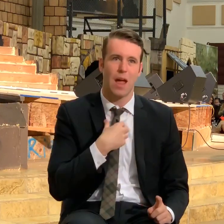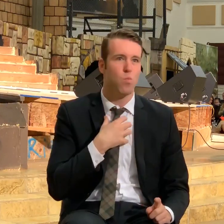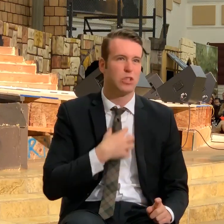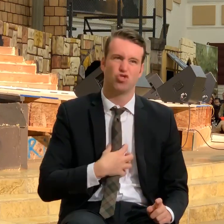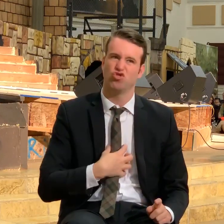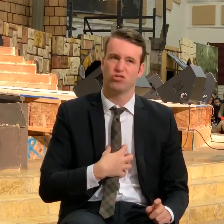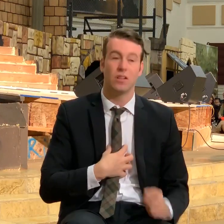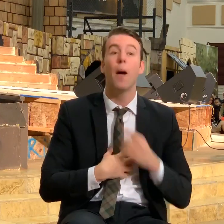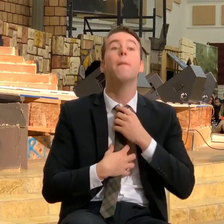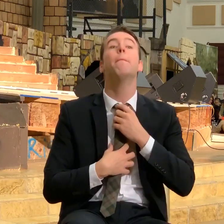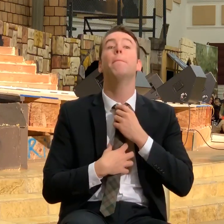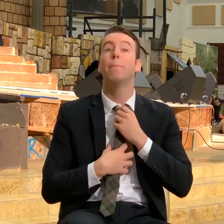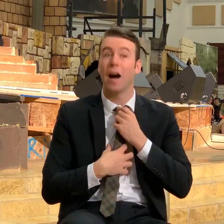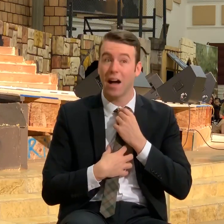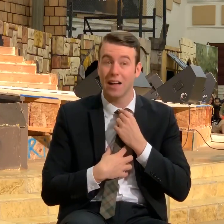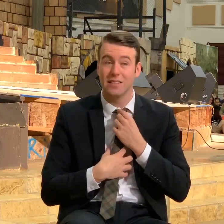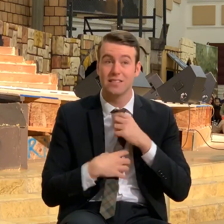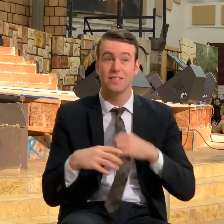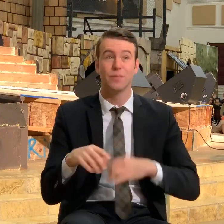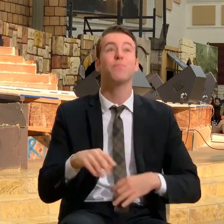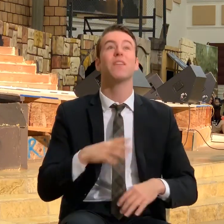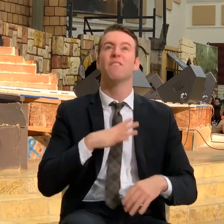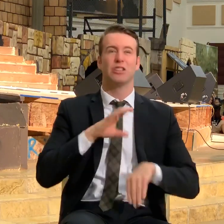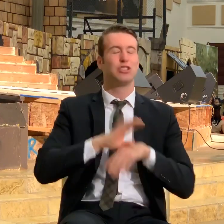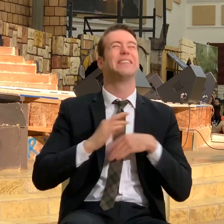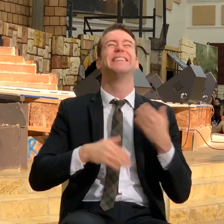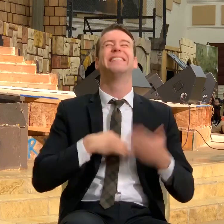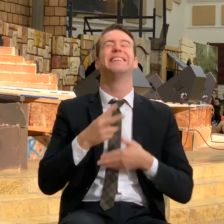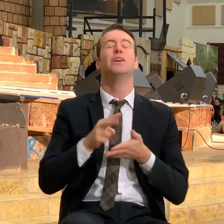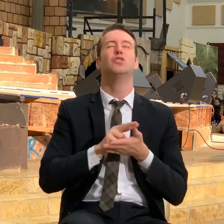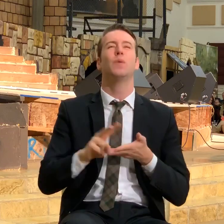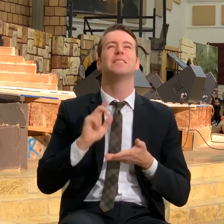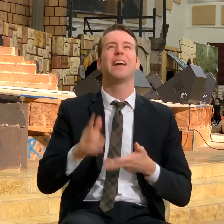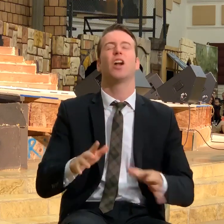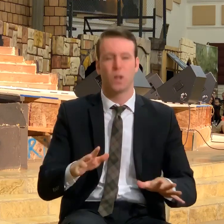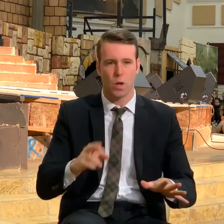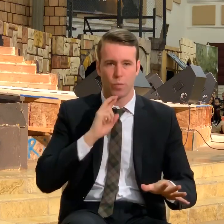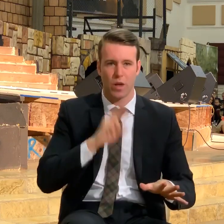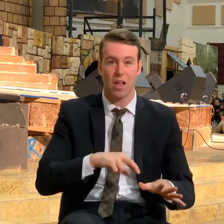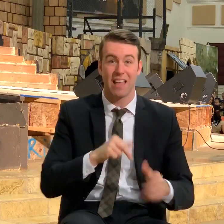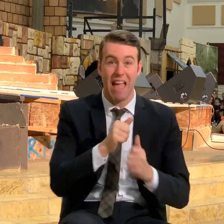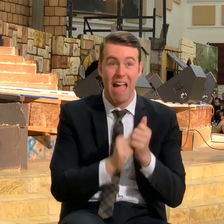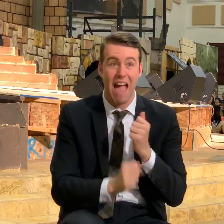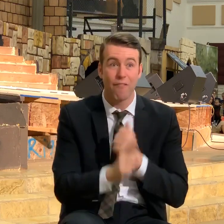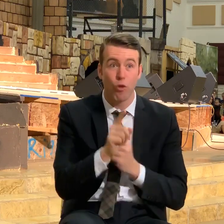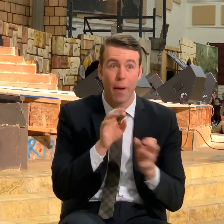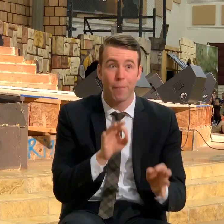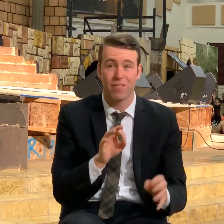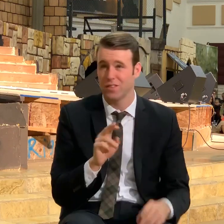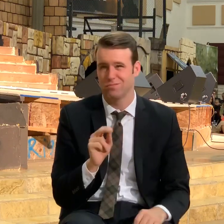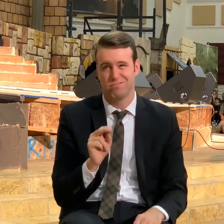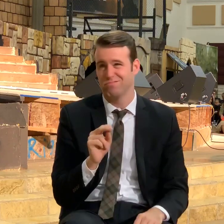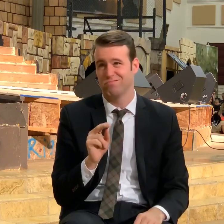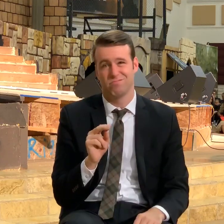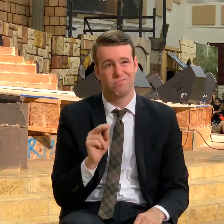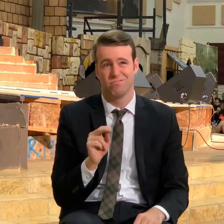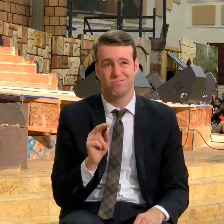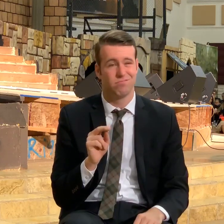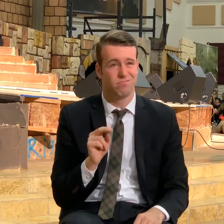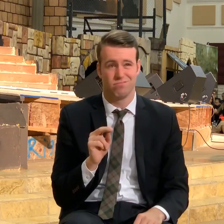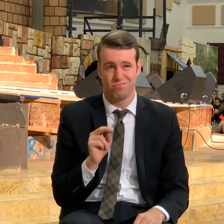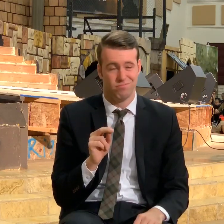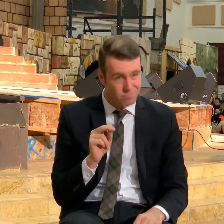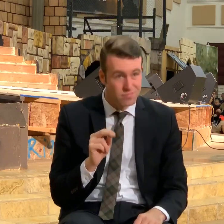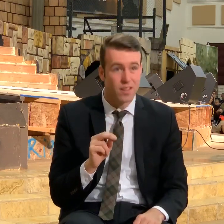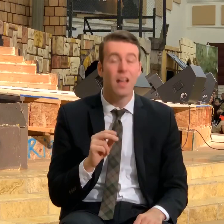But you may have been in the church 2 weeks and you already figured out not everybody's perfect. And you're going to have